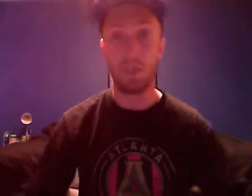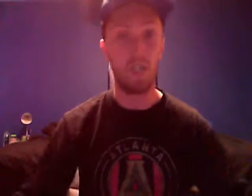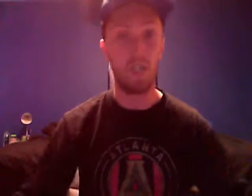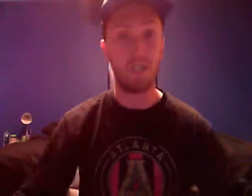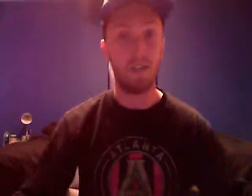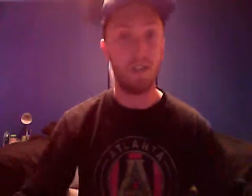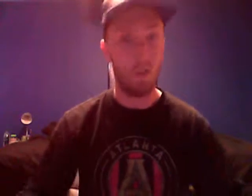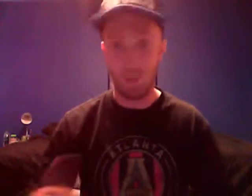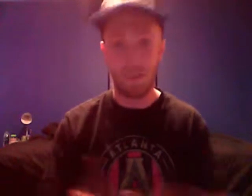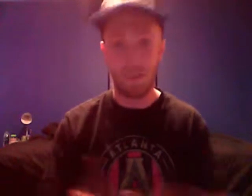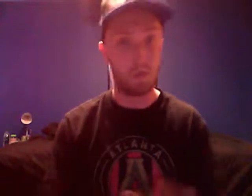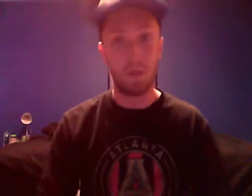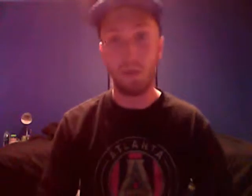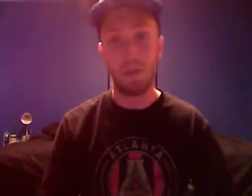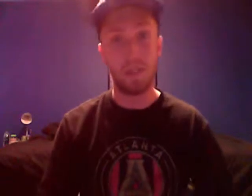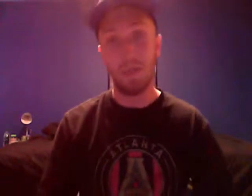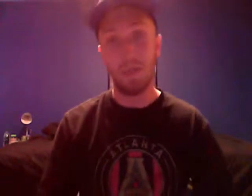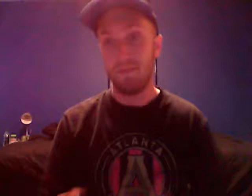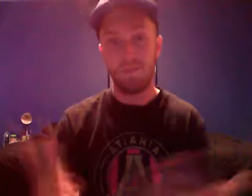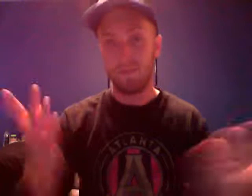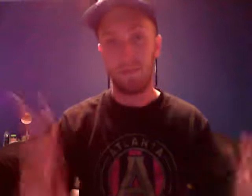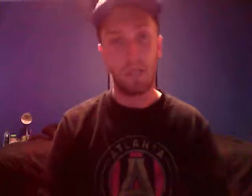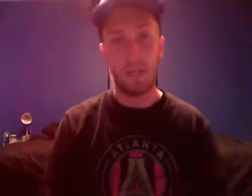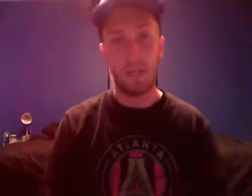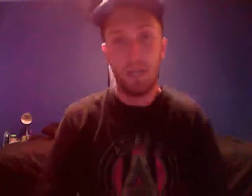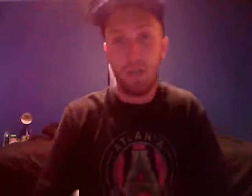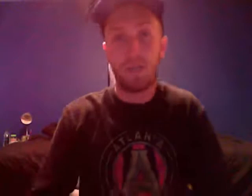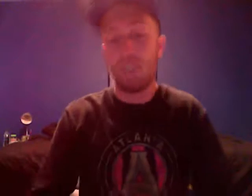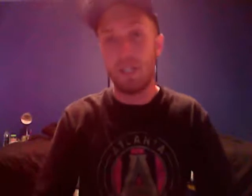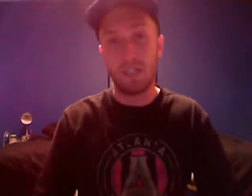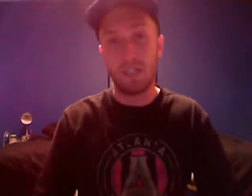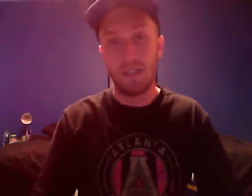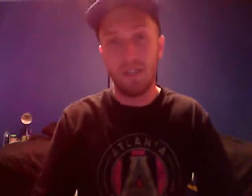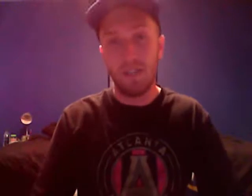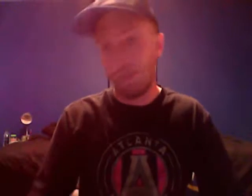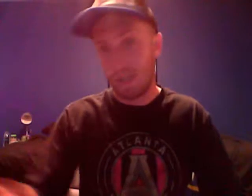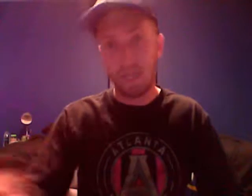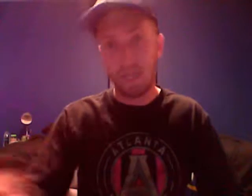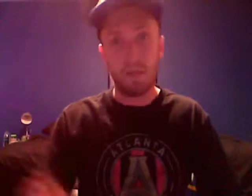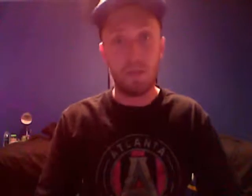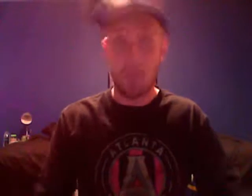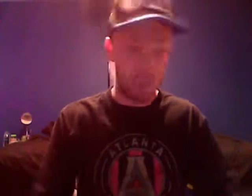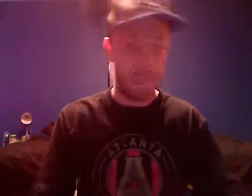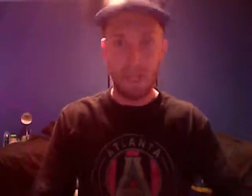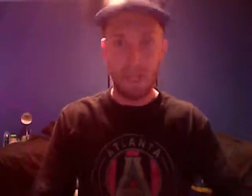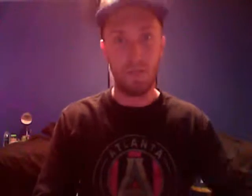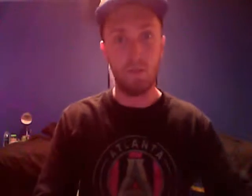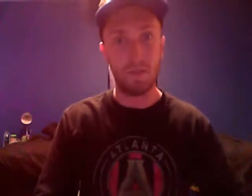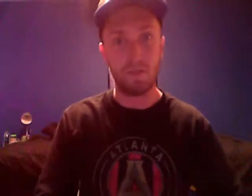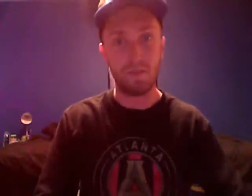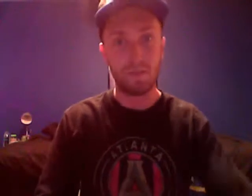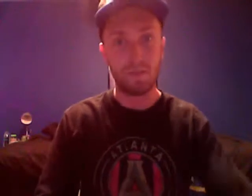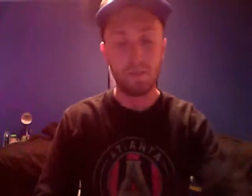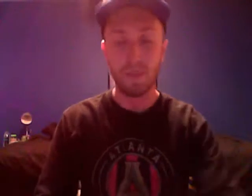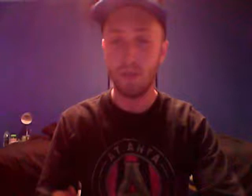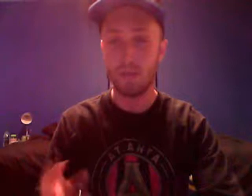is changing. You know, refs aren't being punished, and nothing's changing. They're not getting better, they're just getting worse. So that's